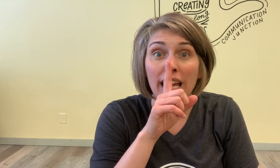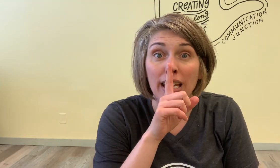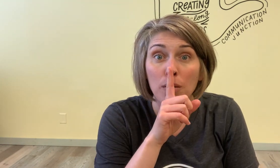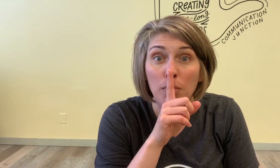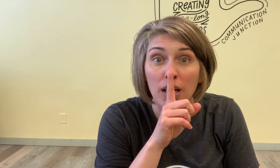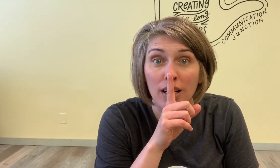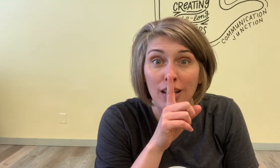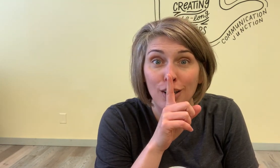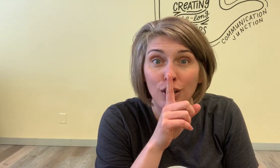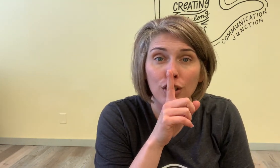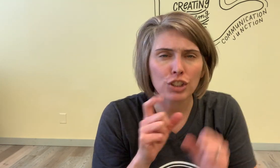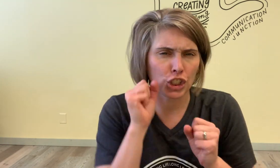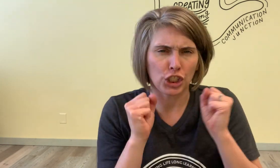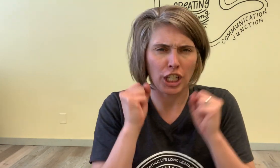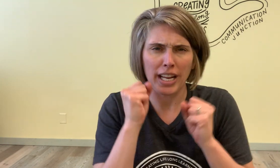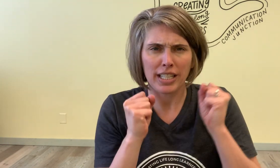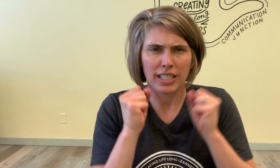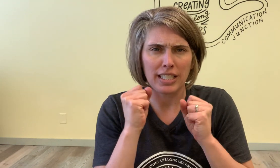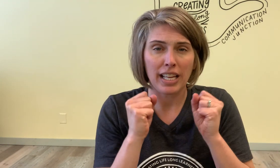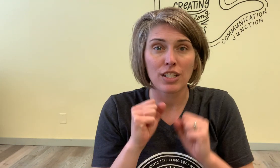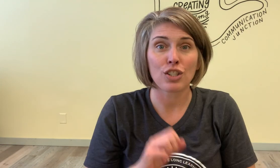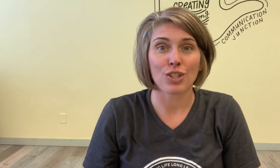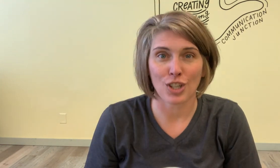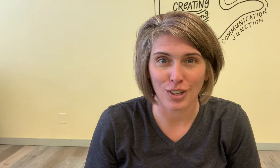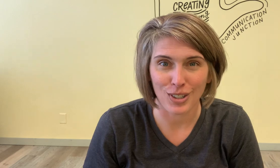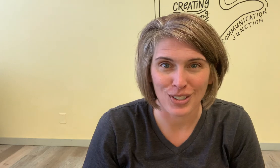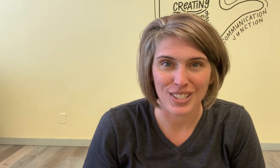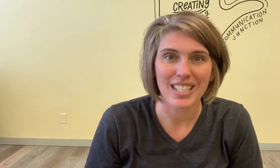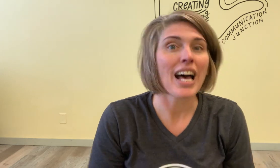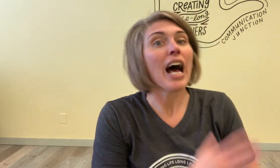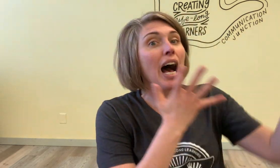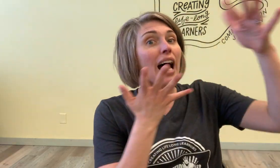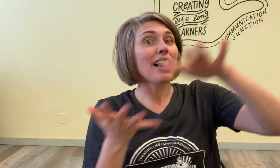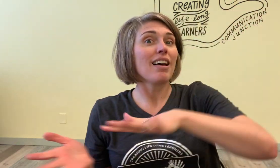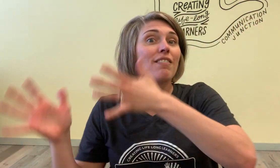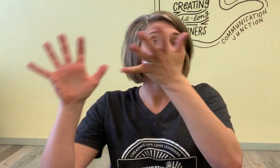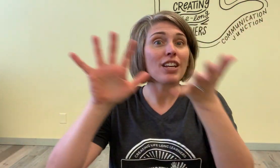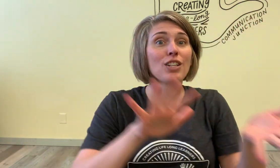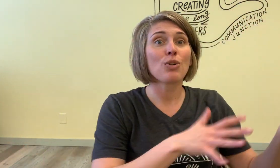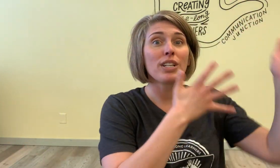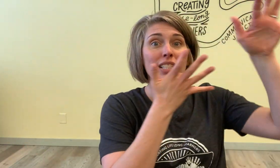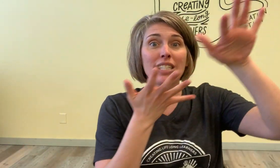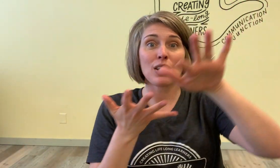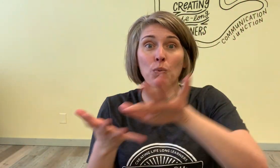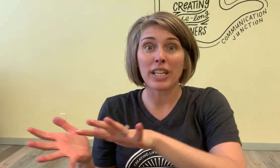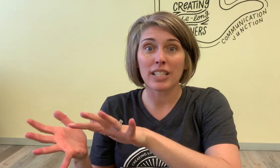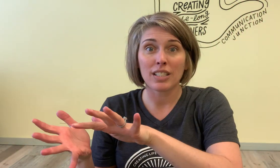and mutters, shakes and shudders. I love the noisy wind.